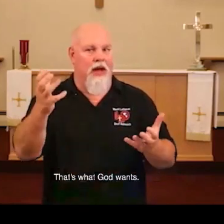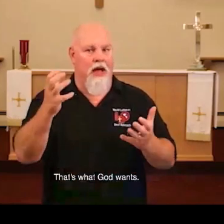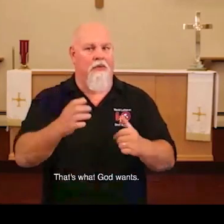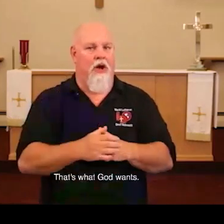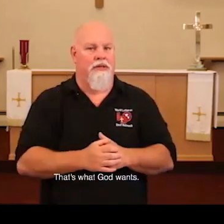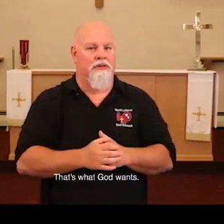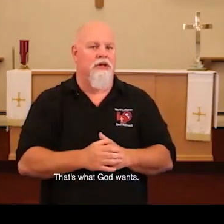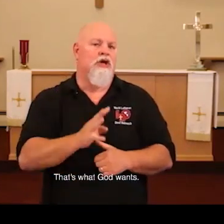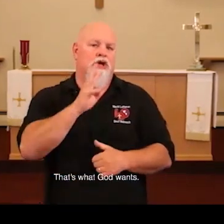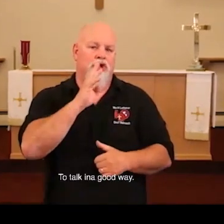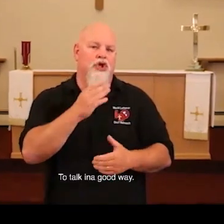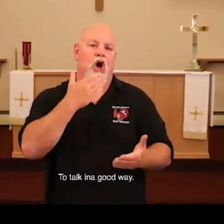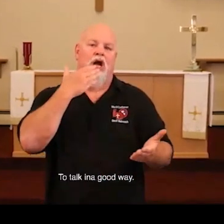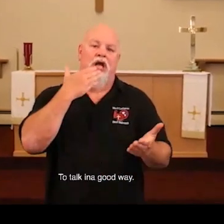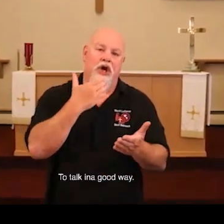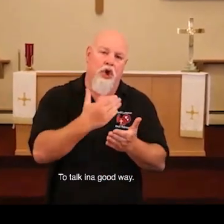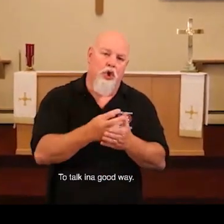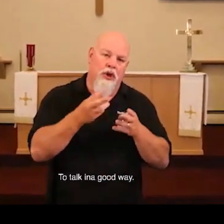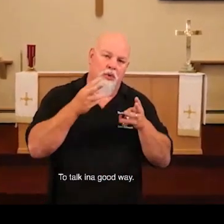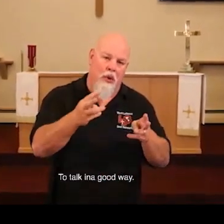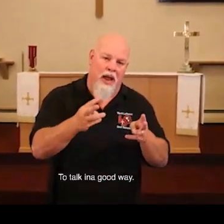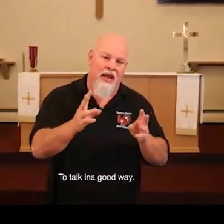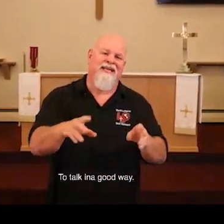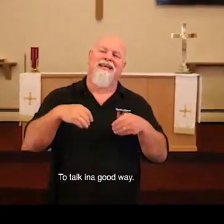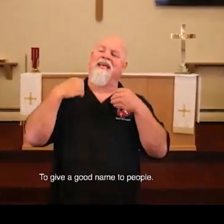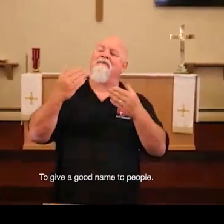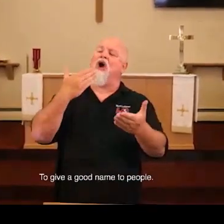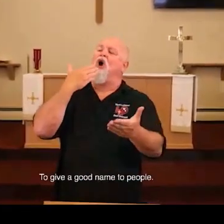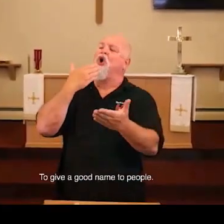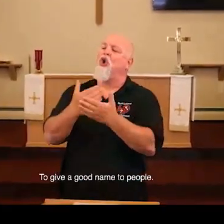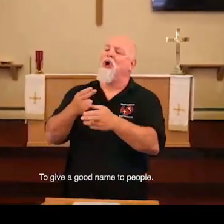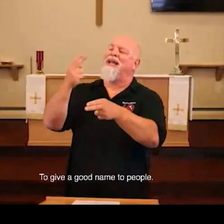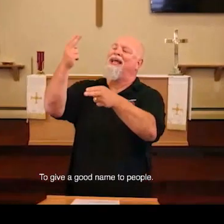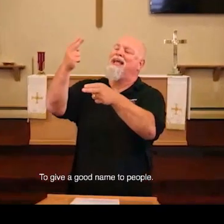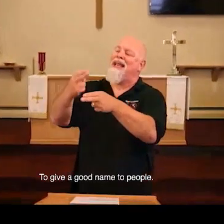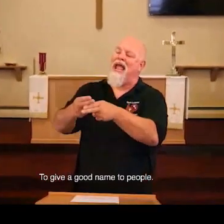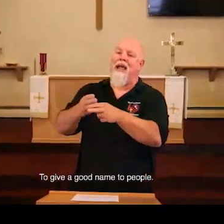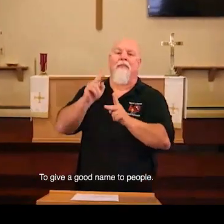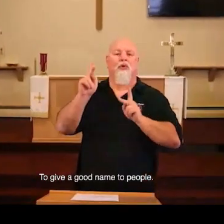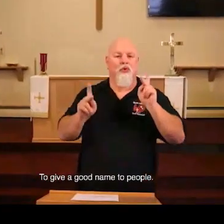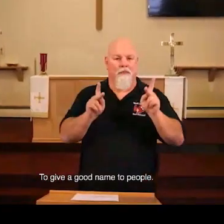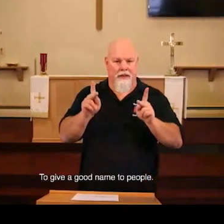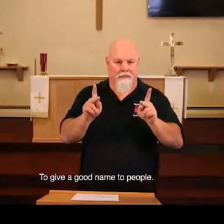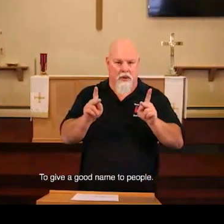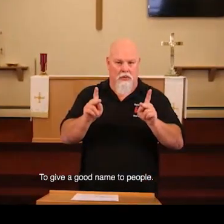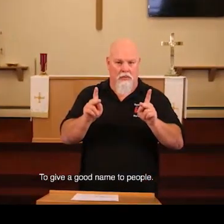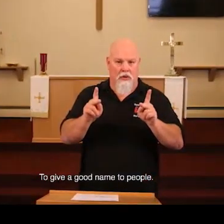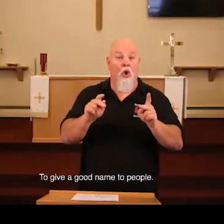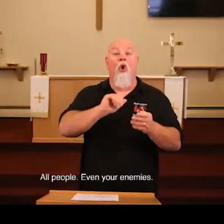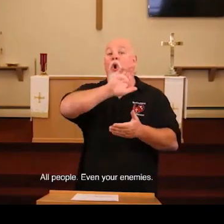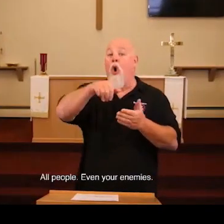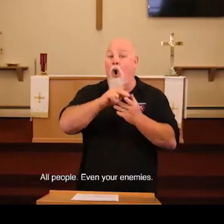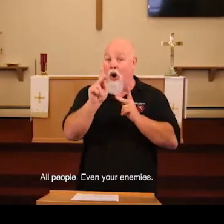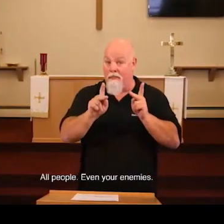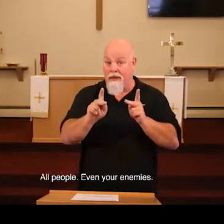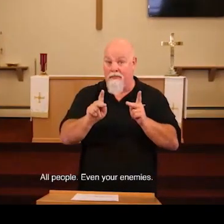God wants, to talk in a good way, to give a good name to people. All